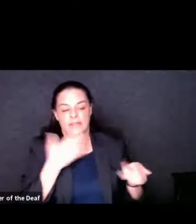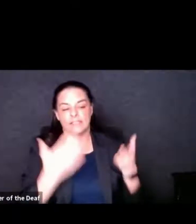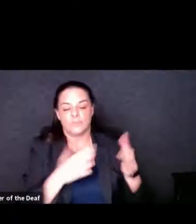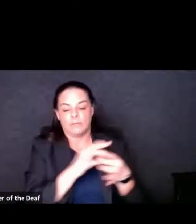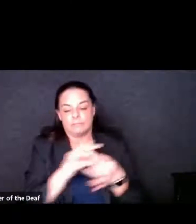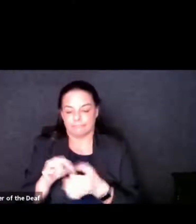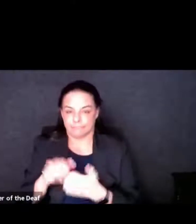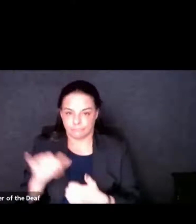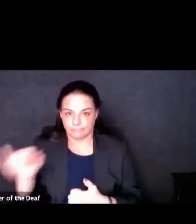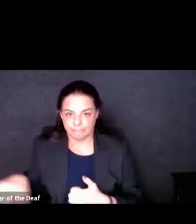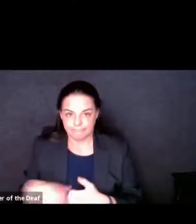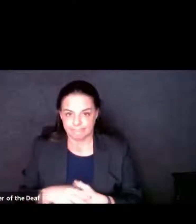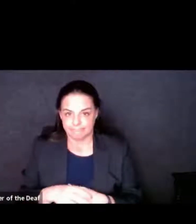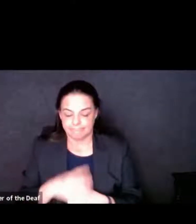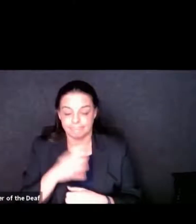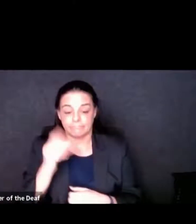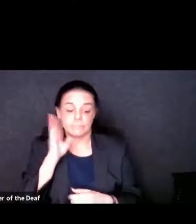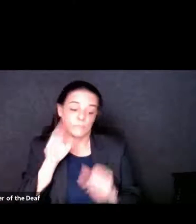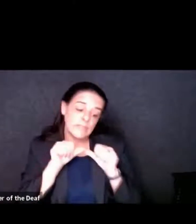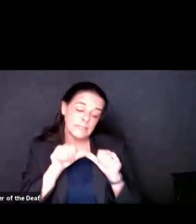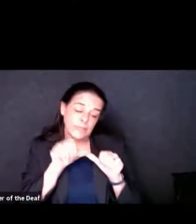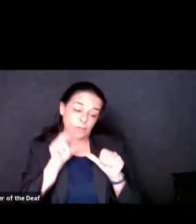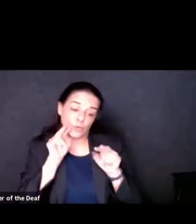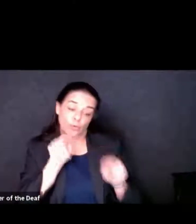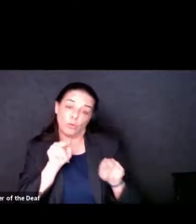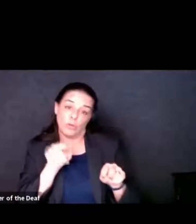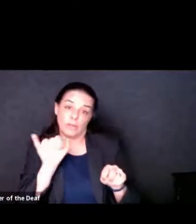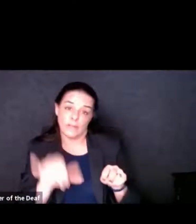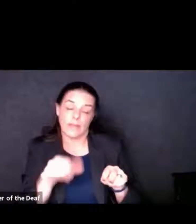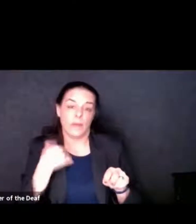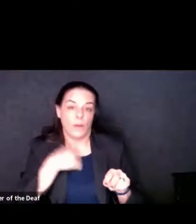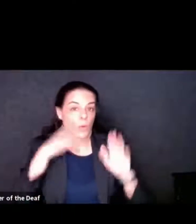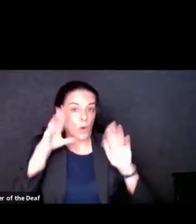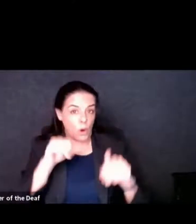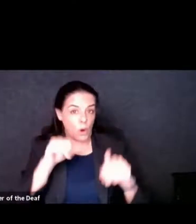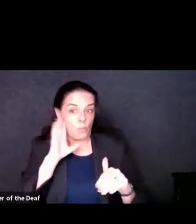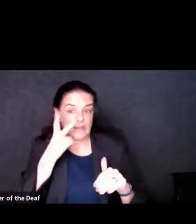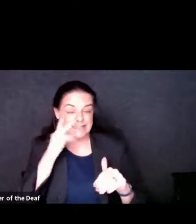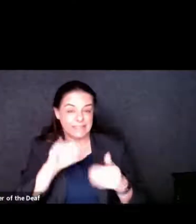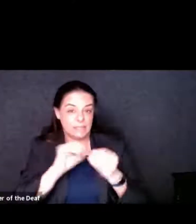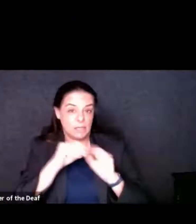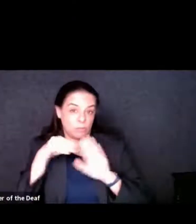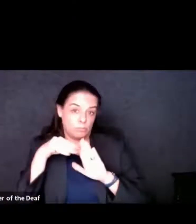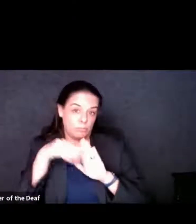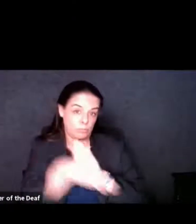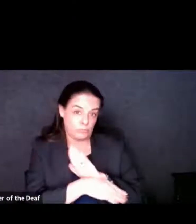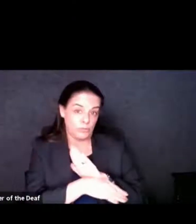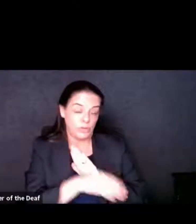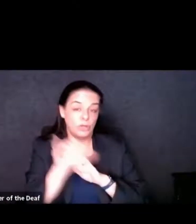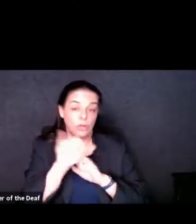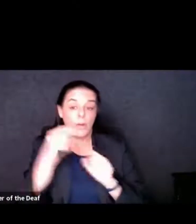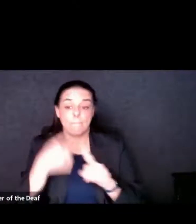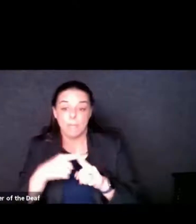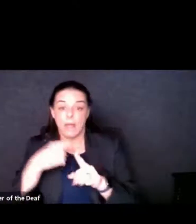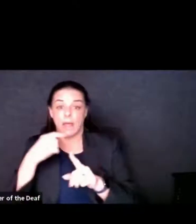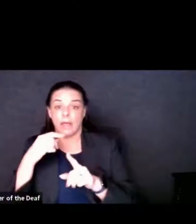that. And we'll continue to look at it, which, we're hoping that we see this drop back off, as well as our case numbers and